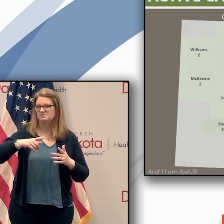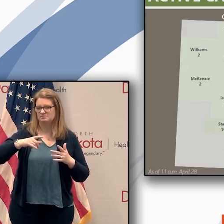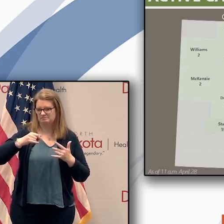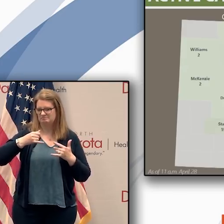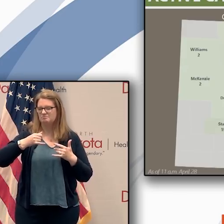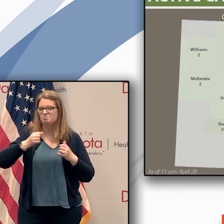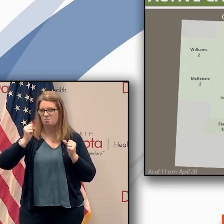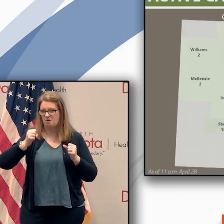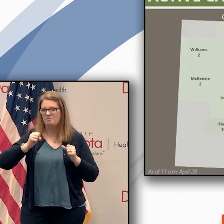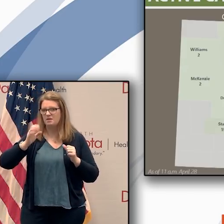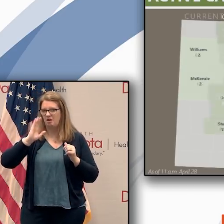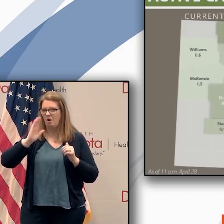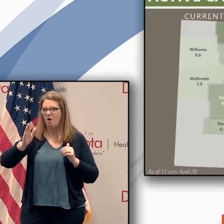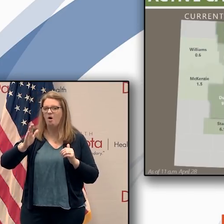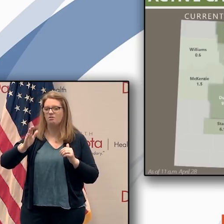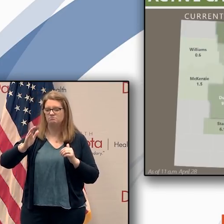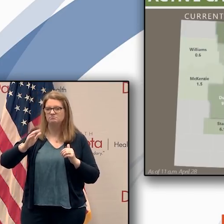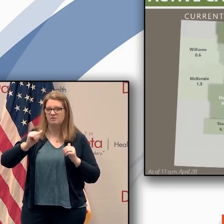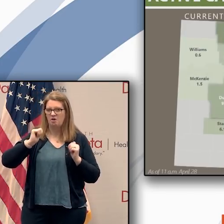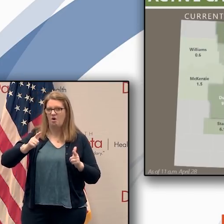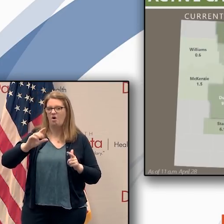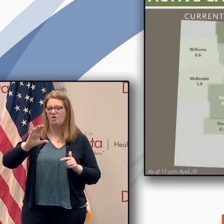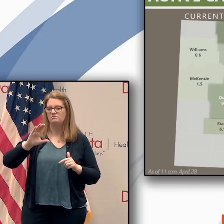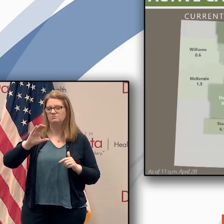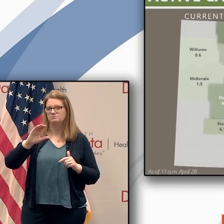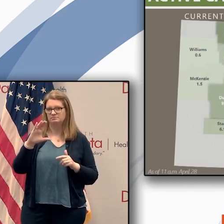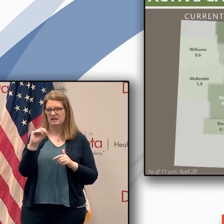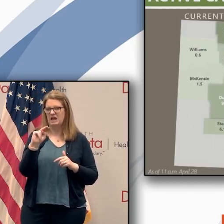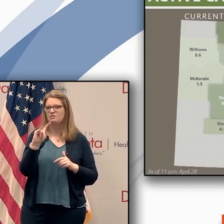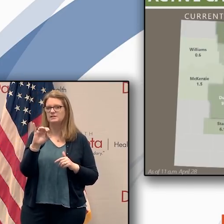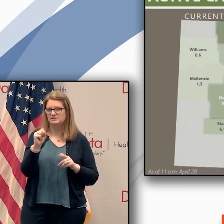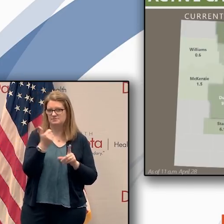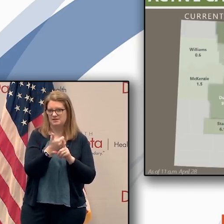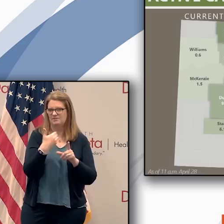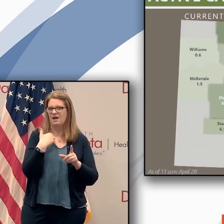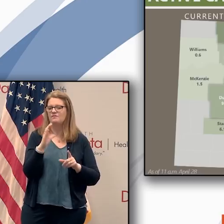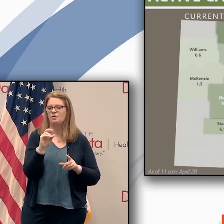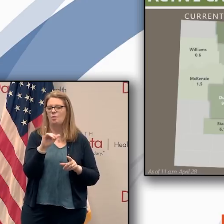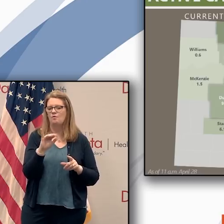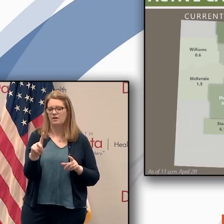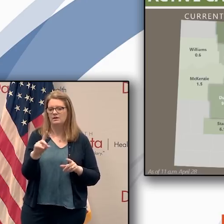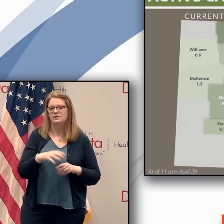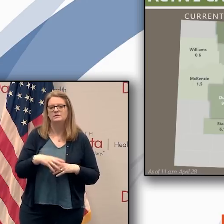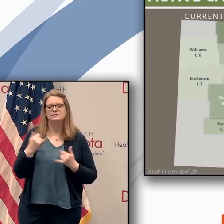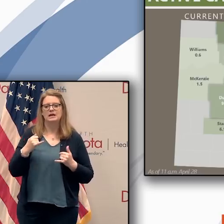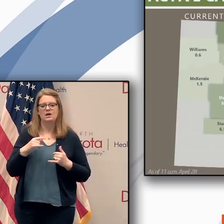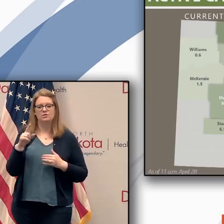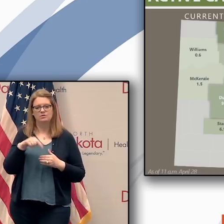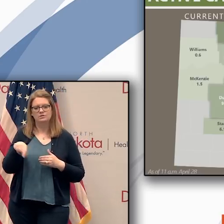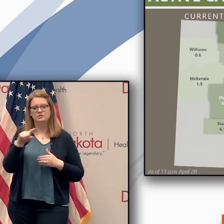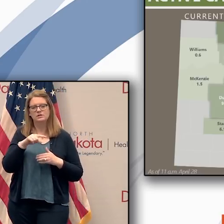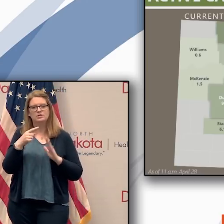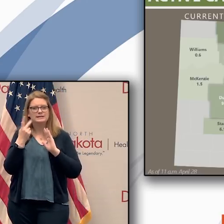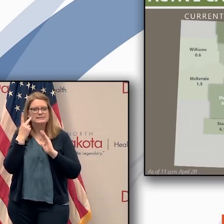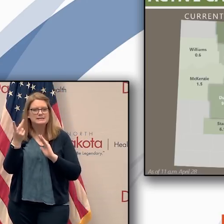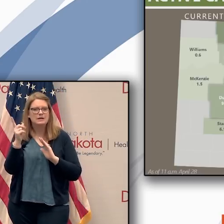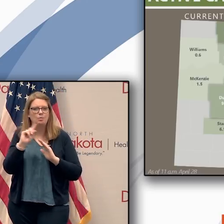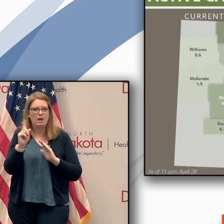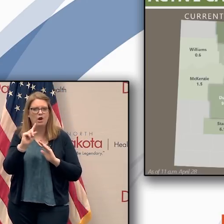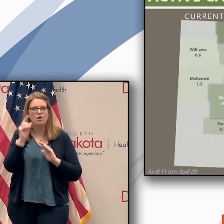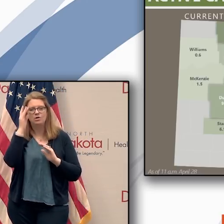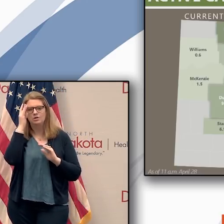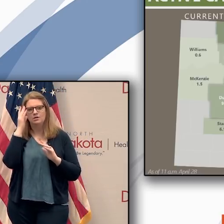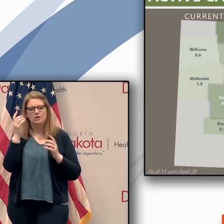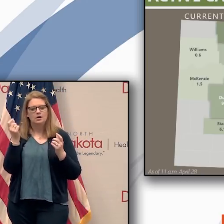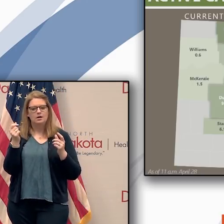shown here. On the next slide, on the active case rate on a per capita basis, again, this starts to show the concentration that we're having. A